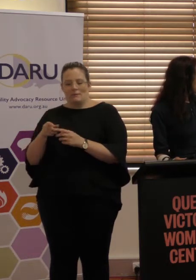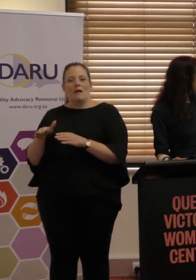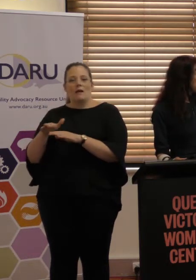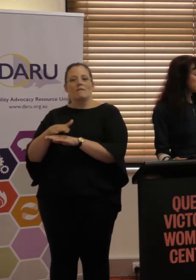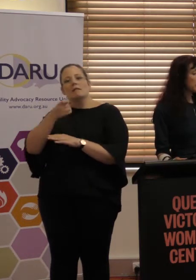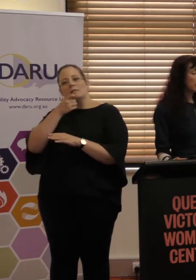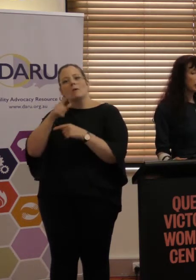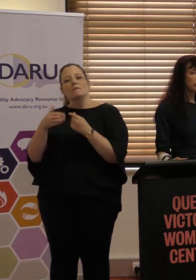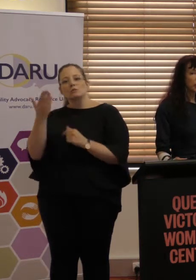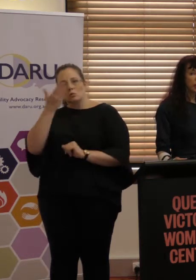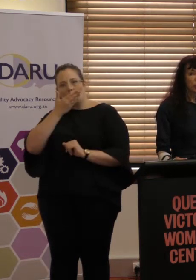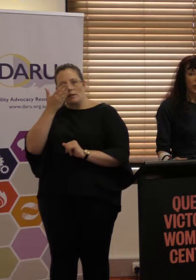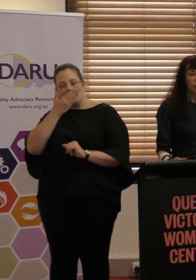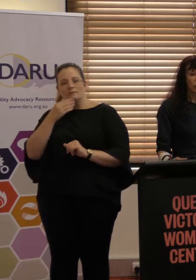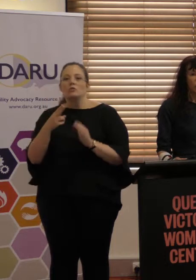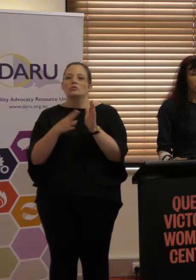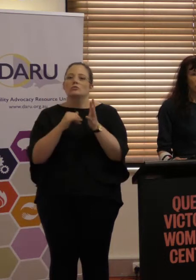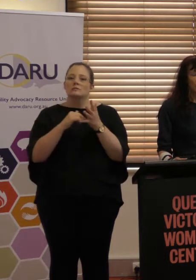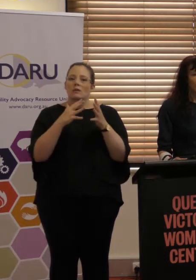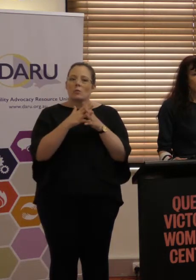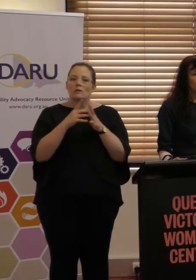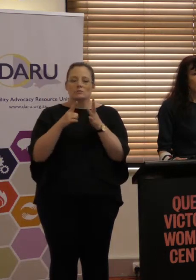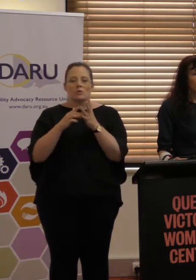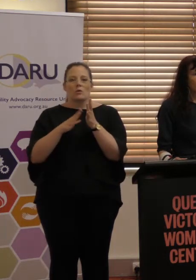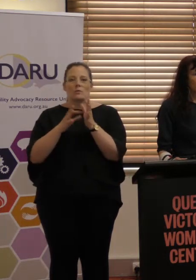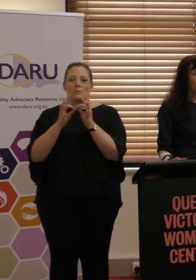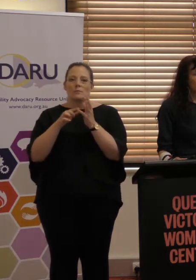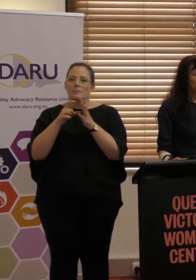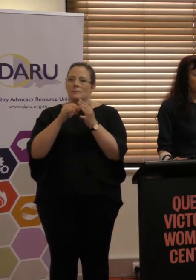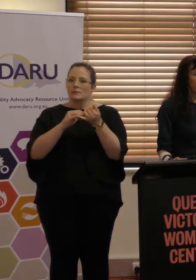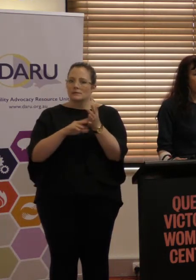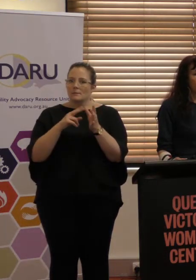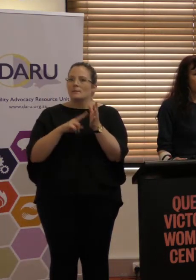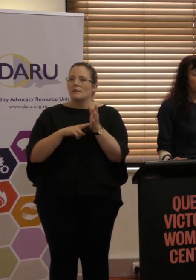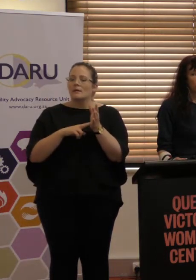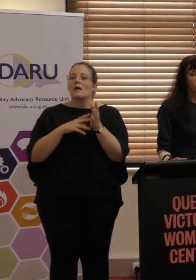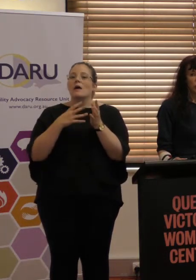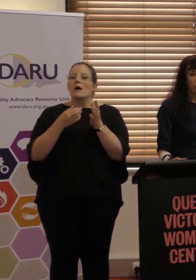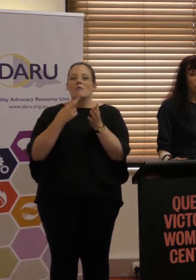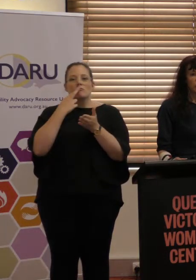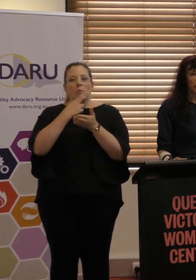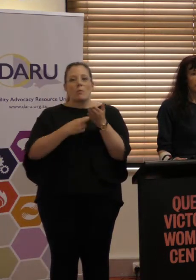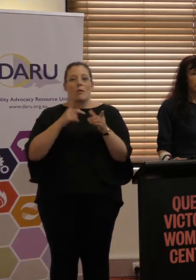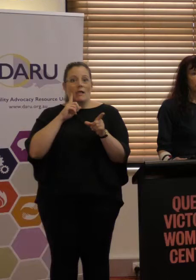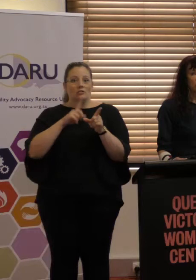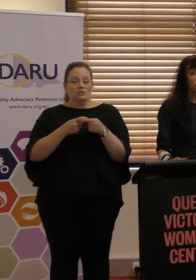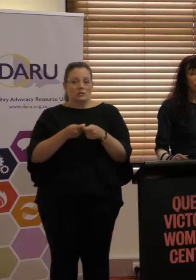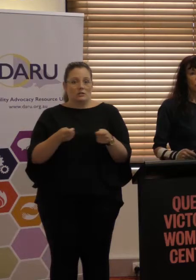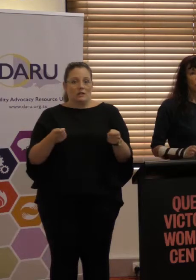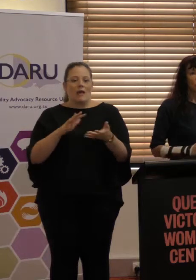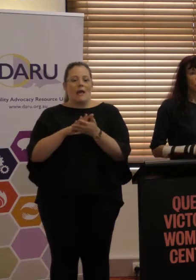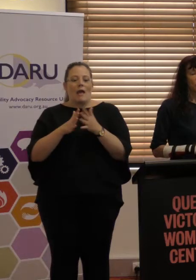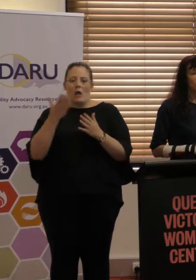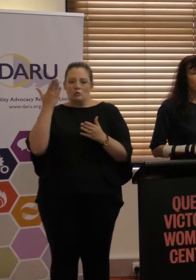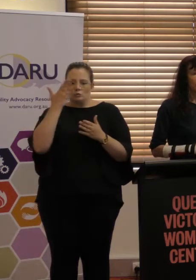Wales Ombudsman, they brought out a report last year on how schools deal with behaviours of